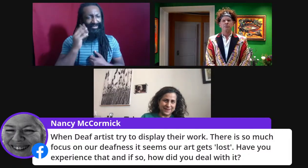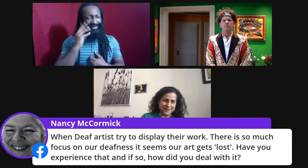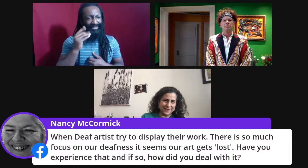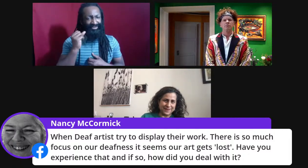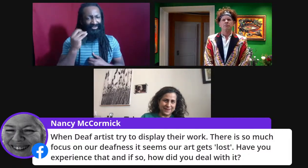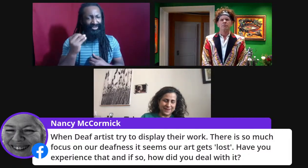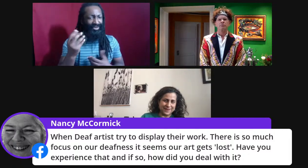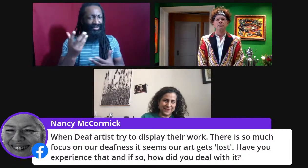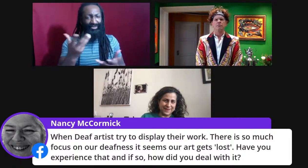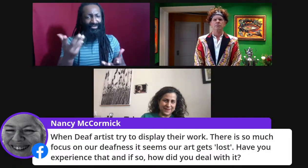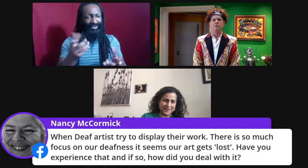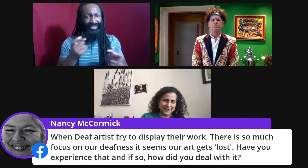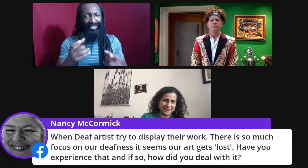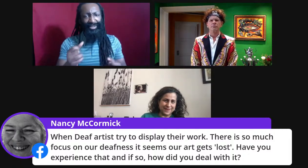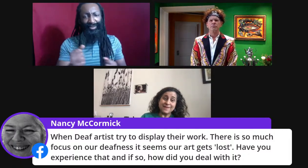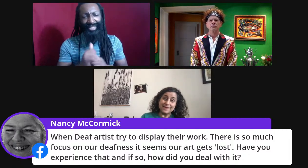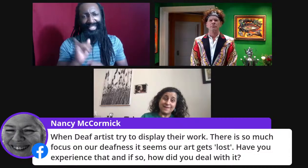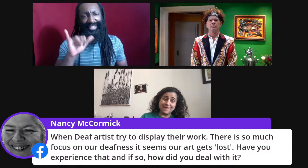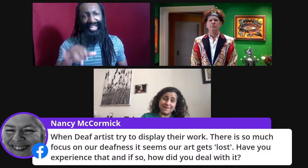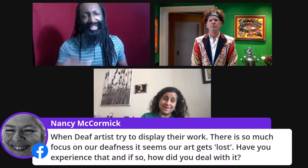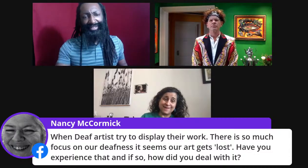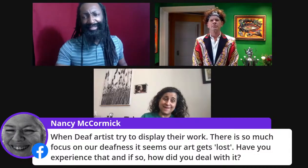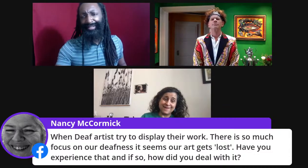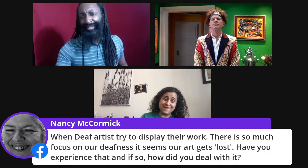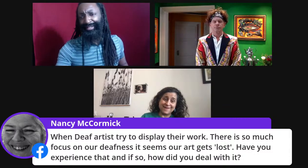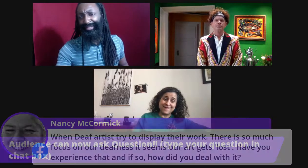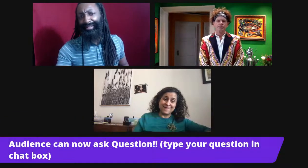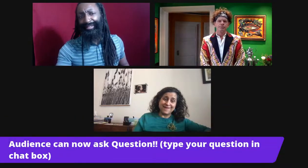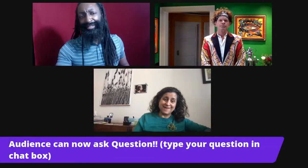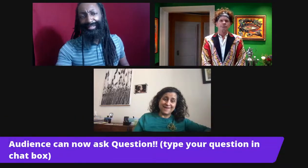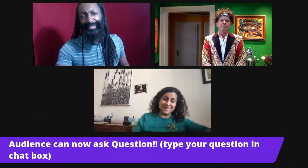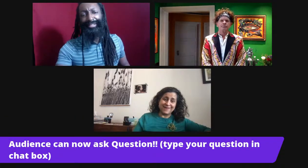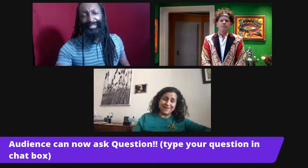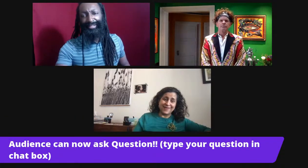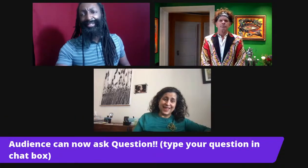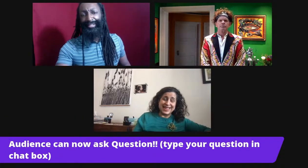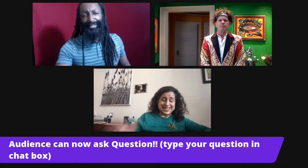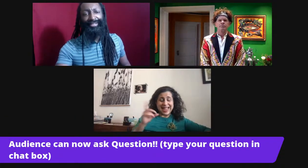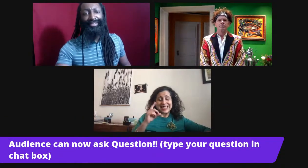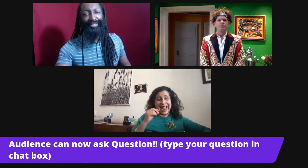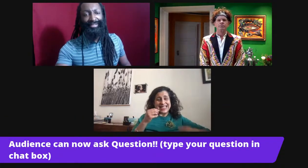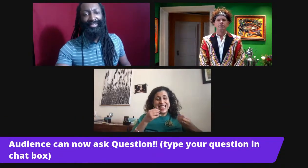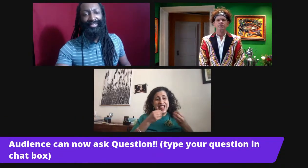deafness. It seems our art gets lost. Have you experienced this?